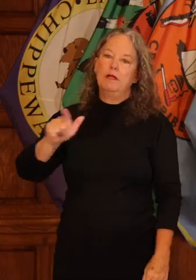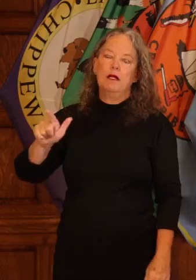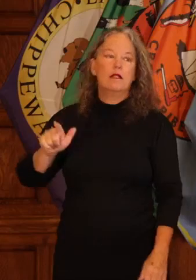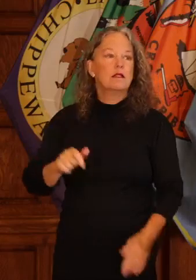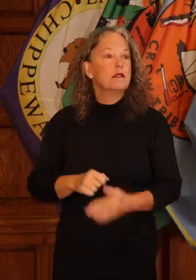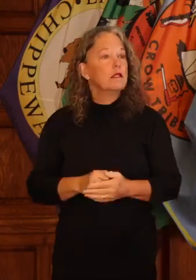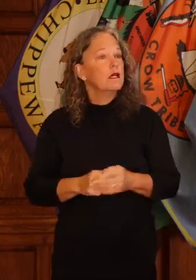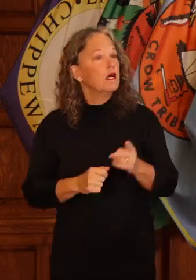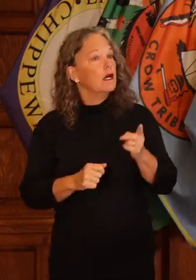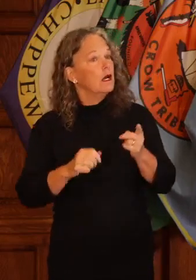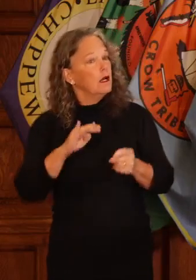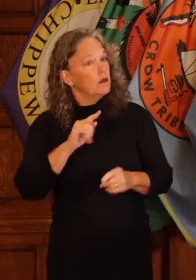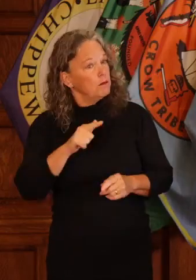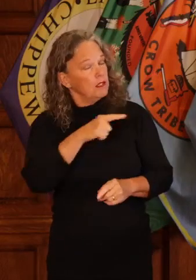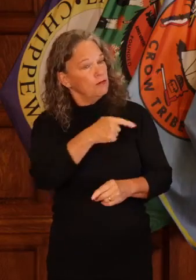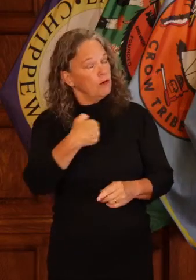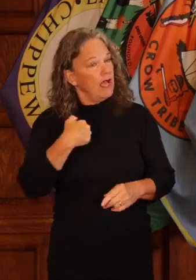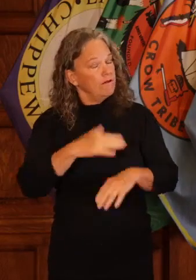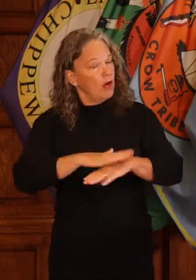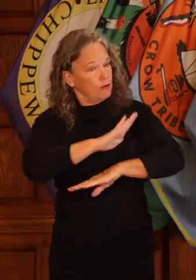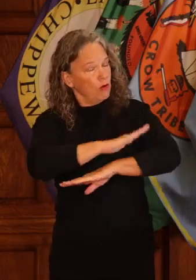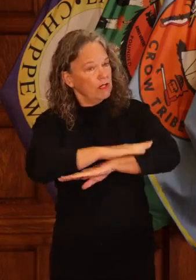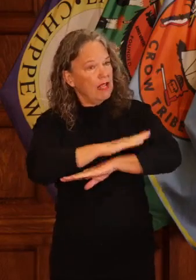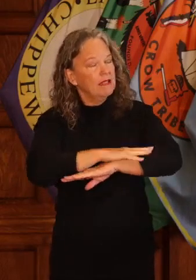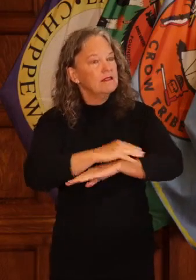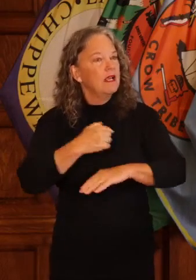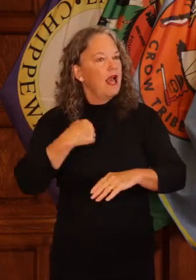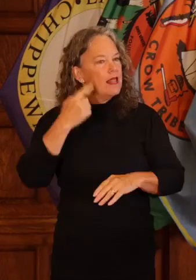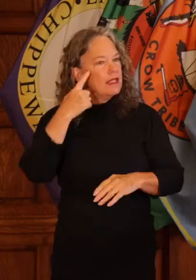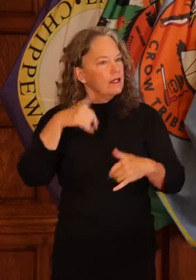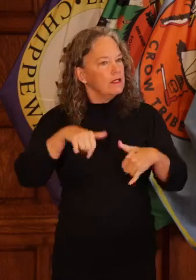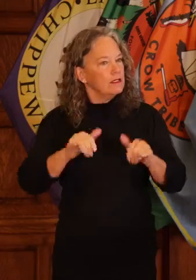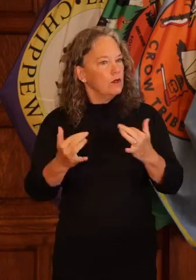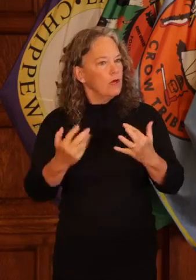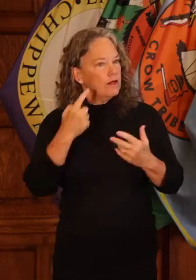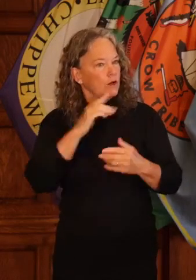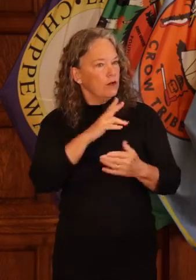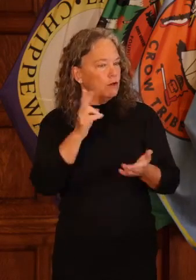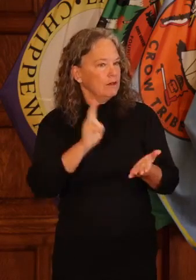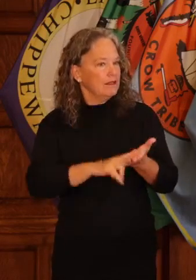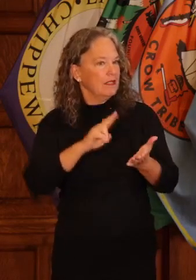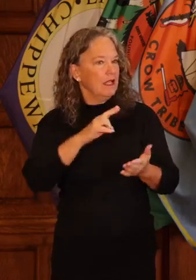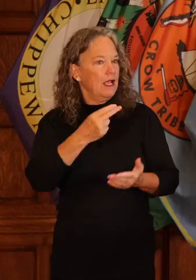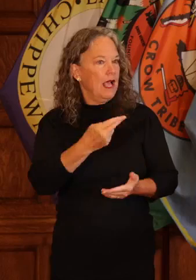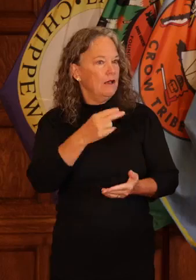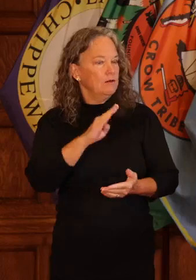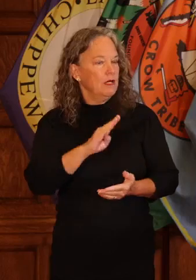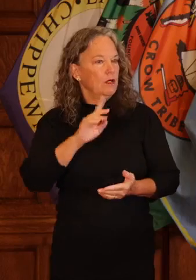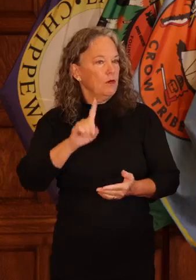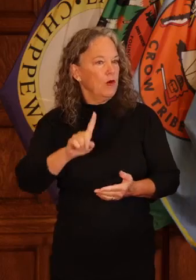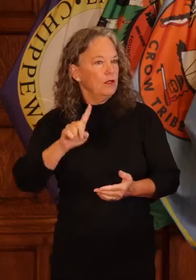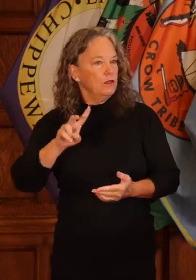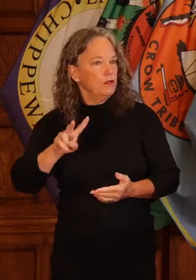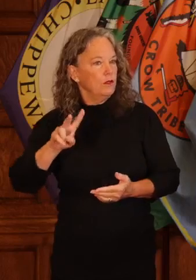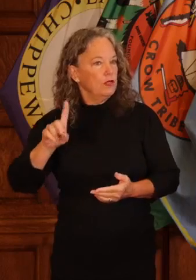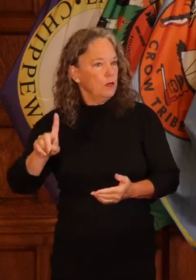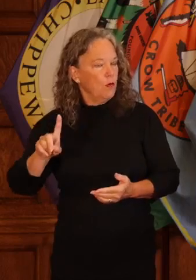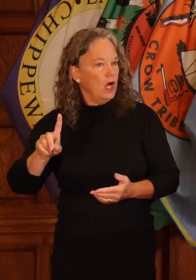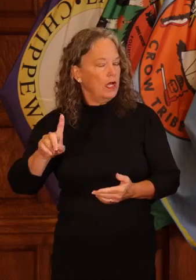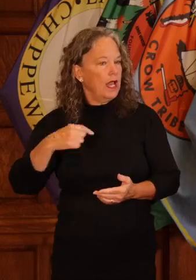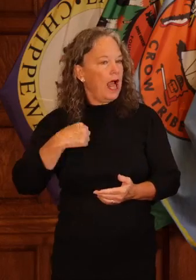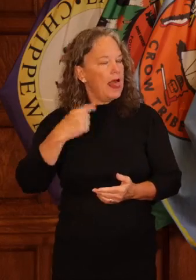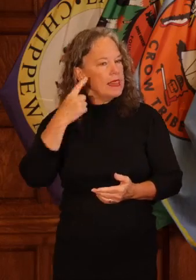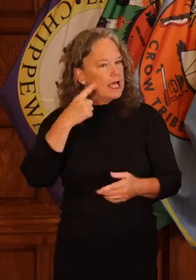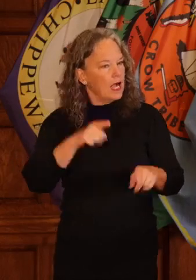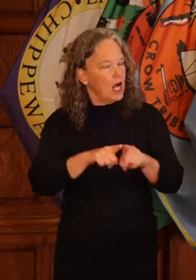bills that you do have on your desk, I think we're still waiting for your signature on House Bill 121. And I think as